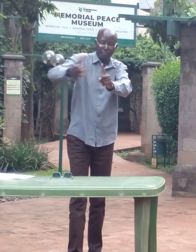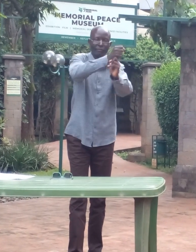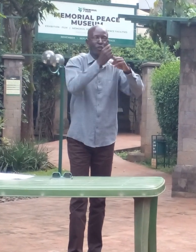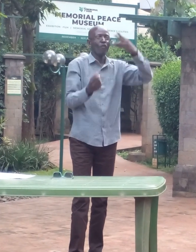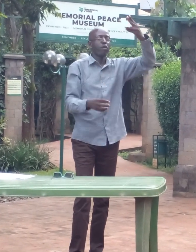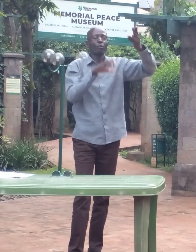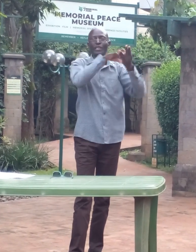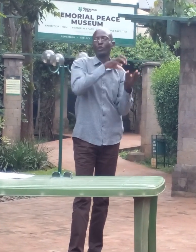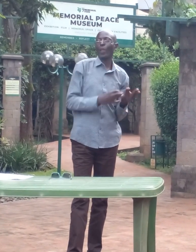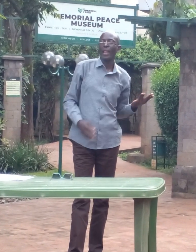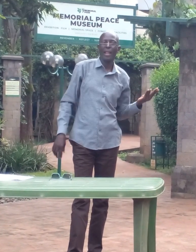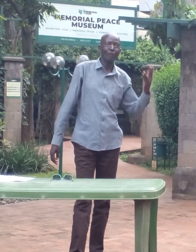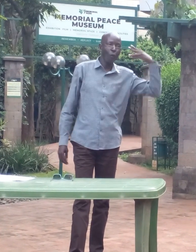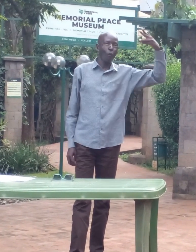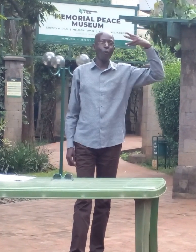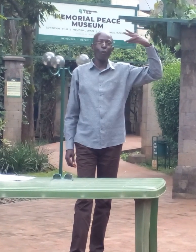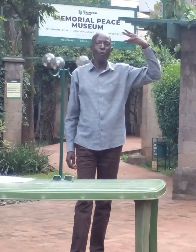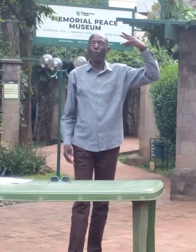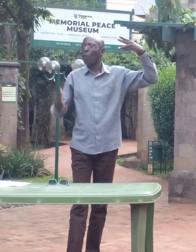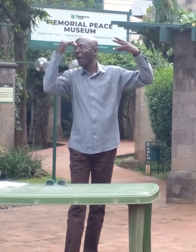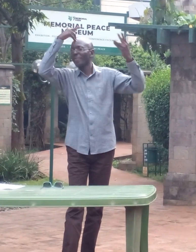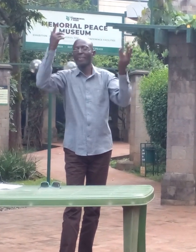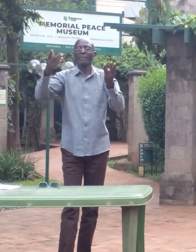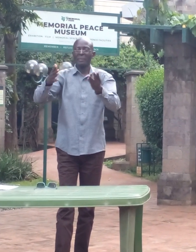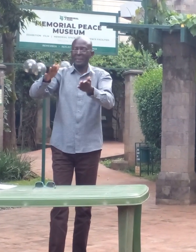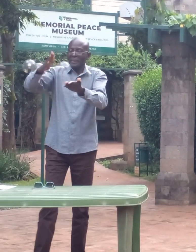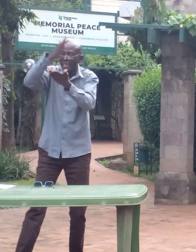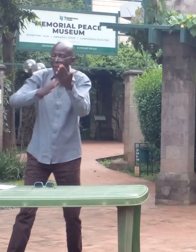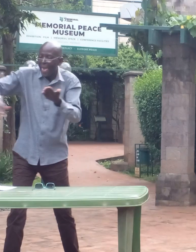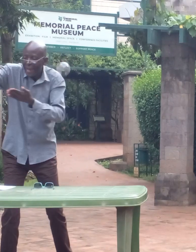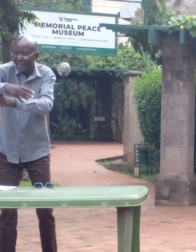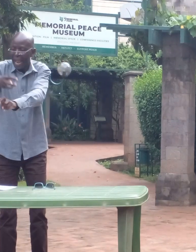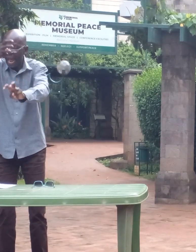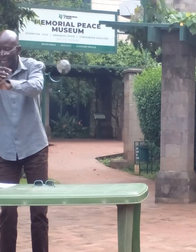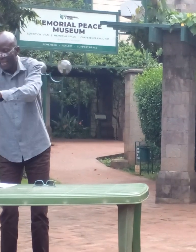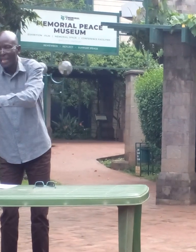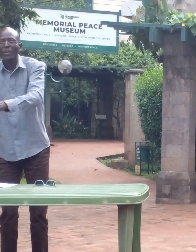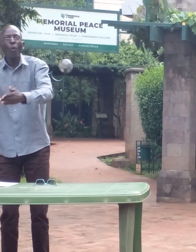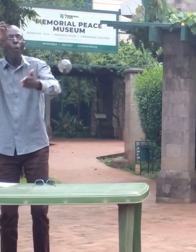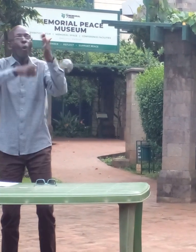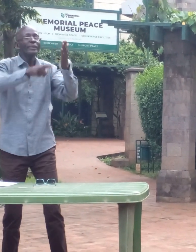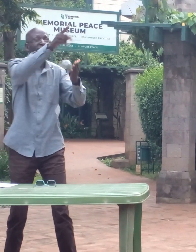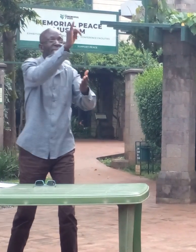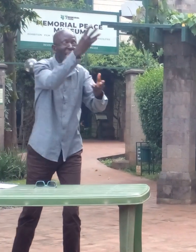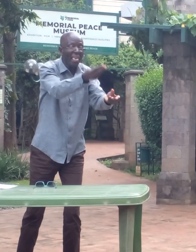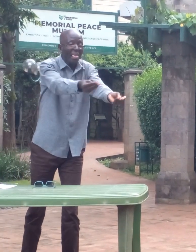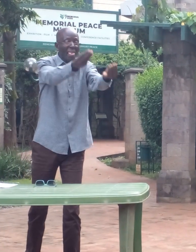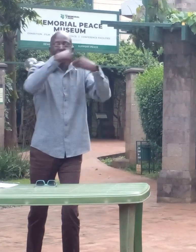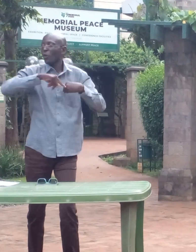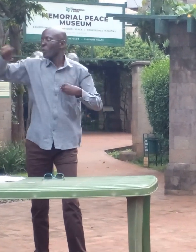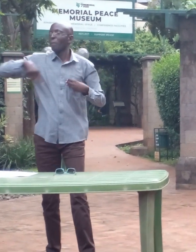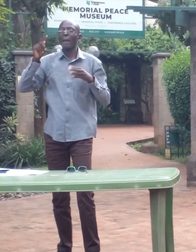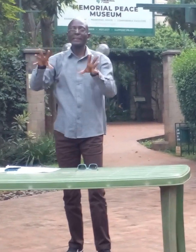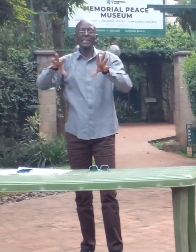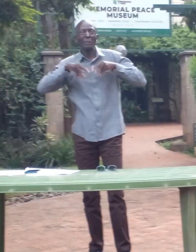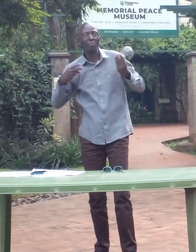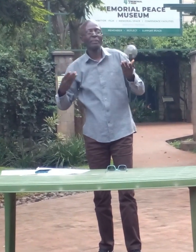Kenya to achieve. Kenya was in competition. Others are very happy because the team has